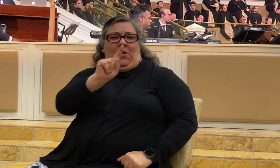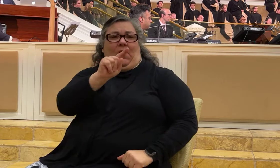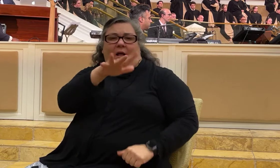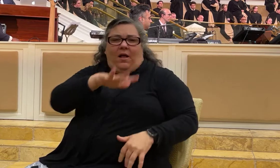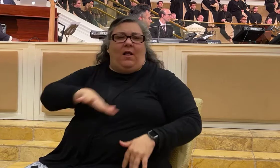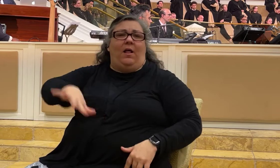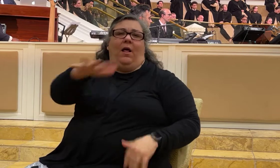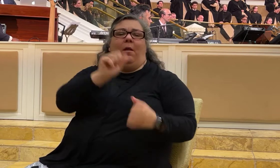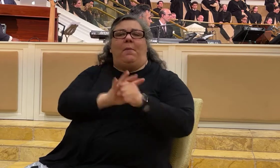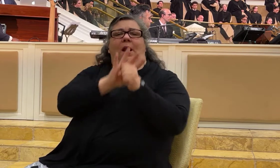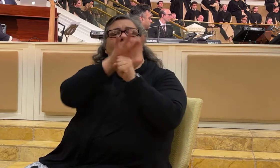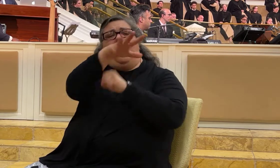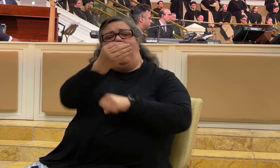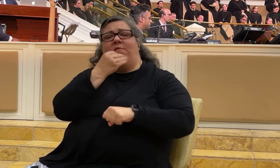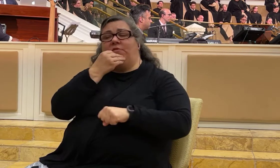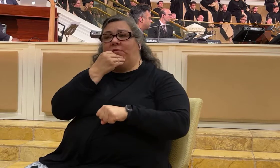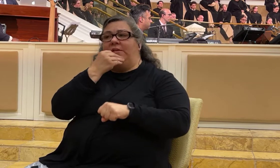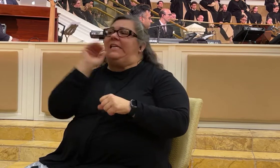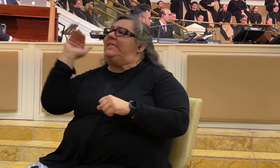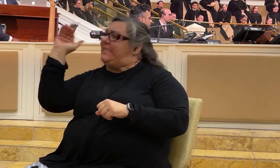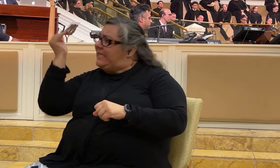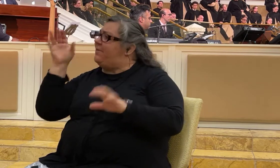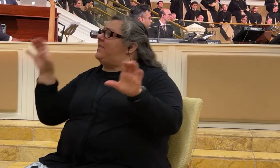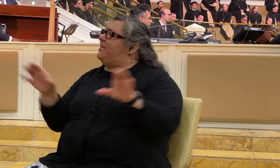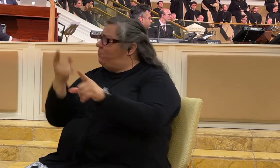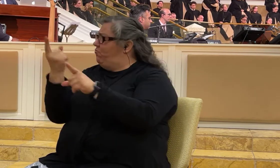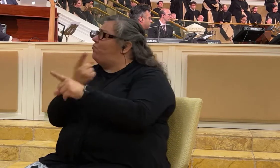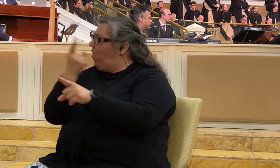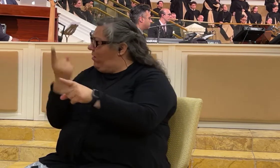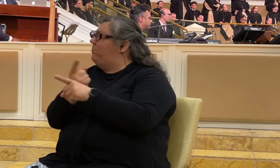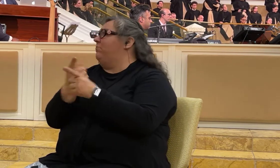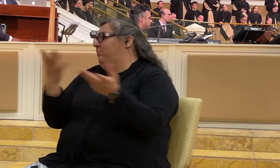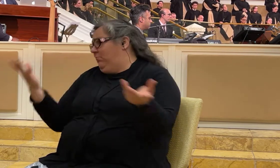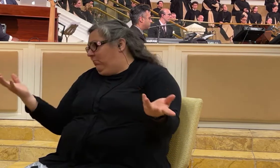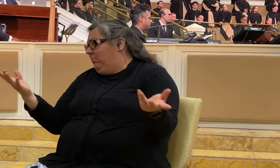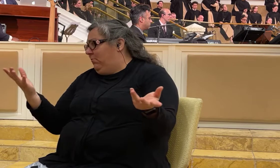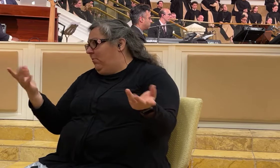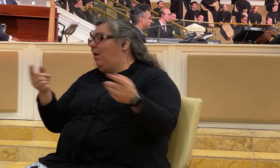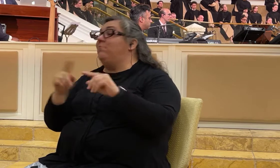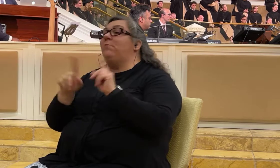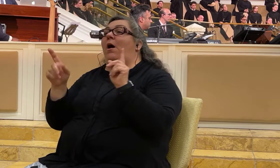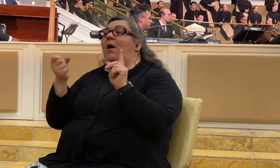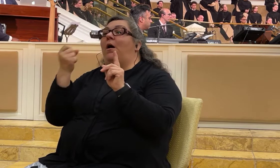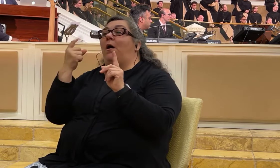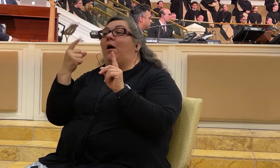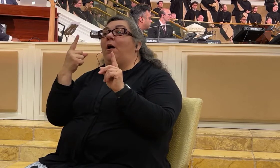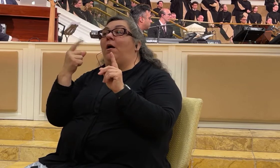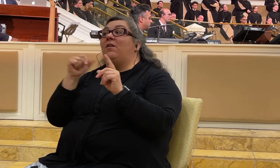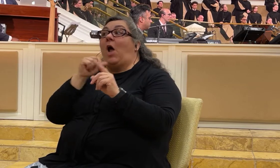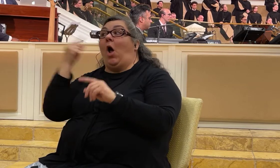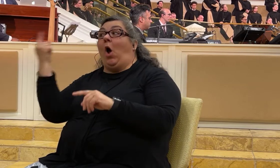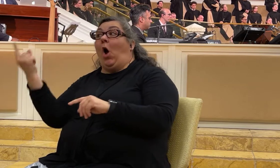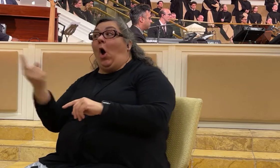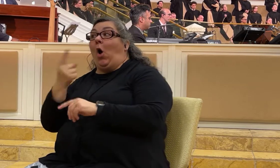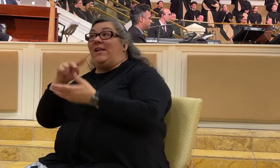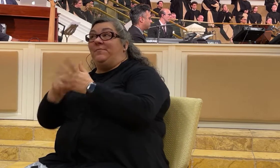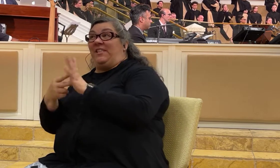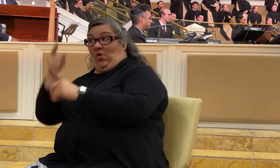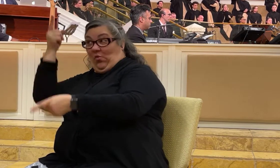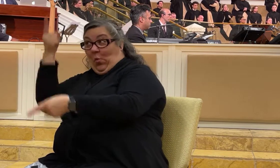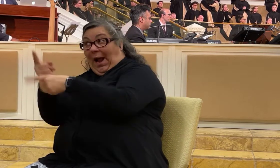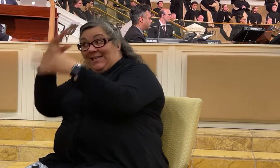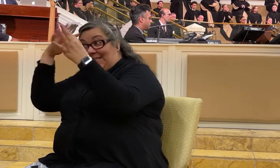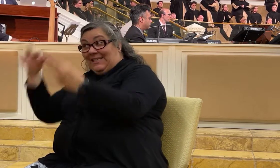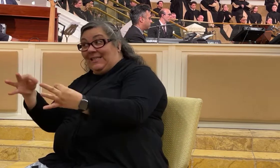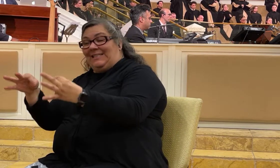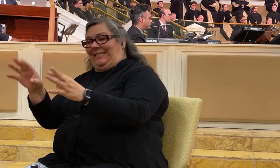seems like that he did what was reasonable. And however, that doesn't necessarily make the right decision.